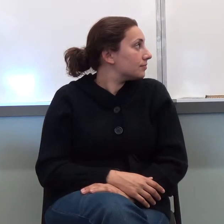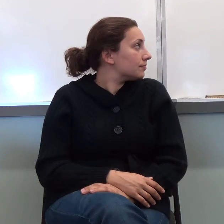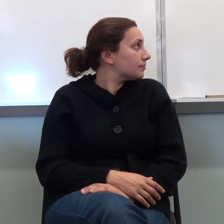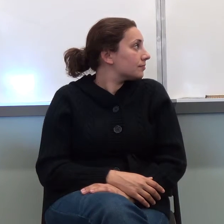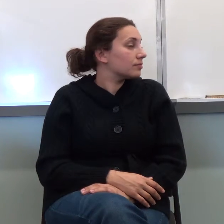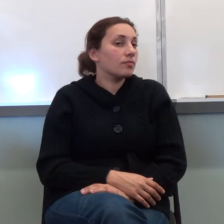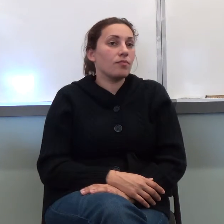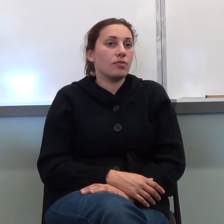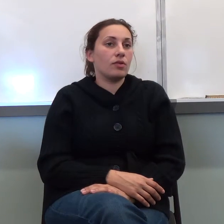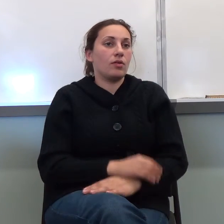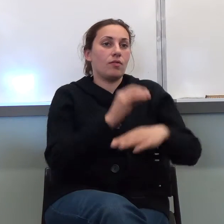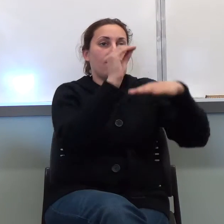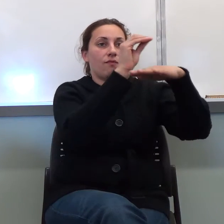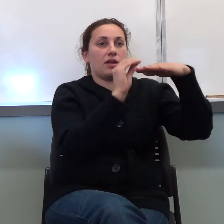Fraction.